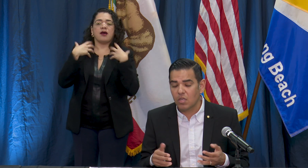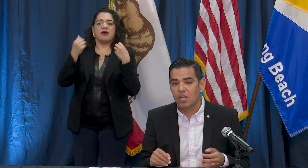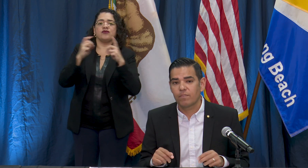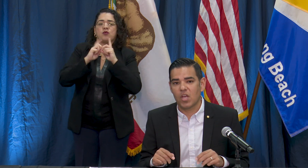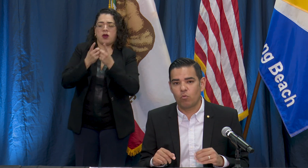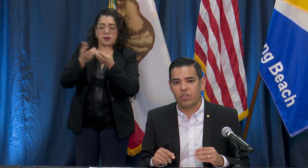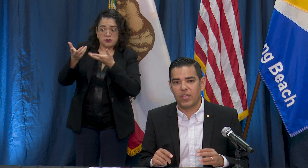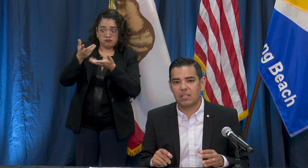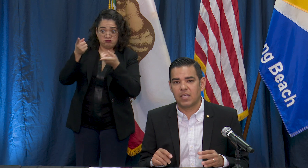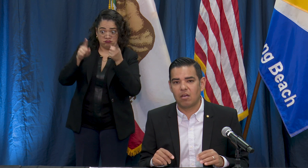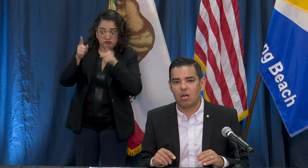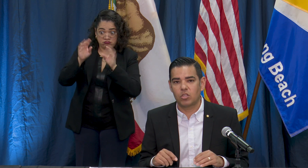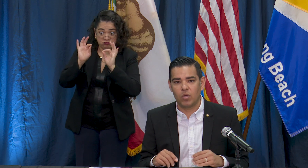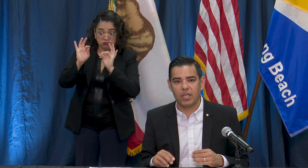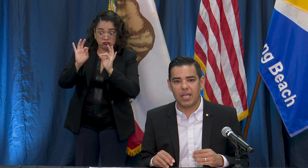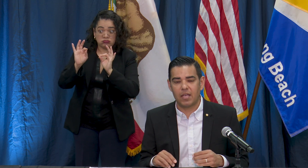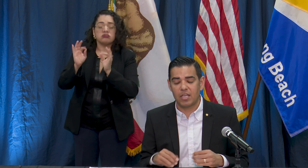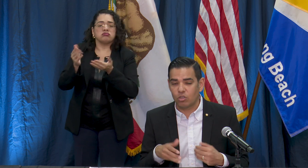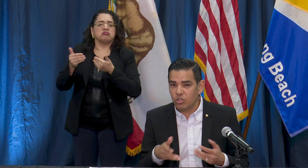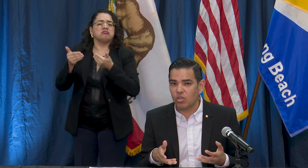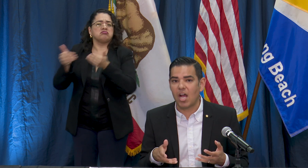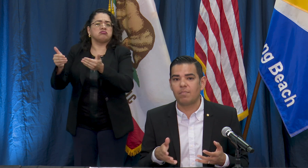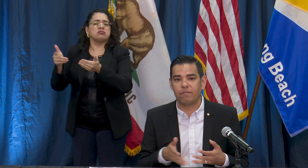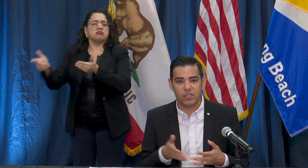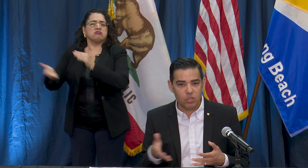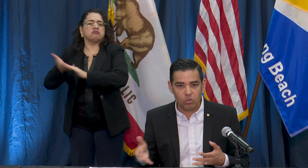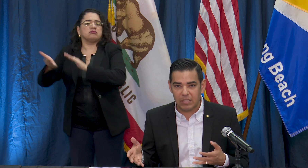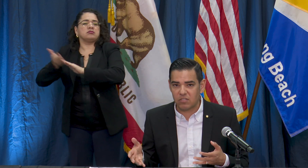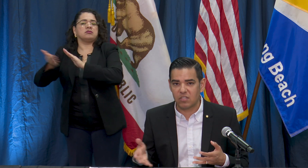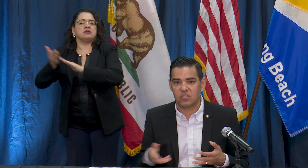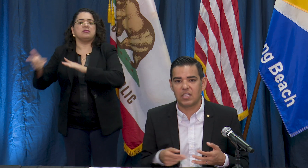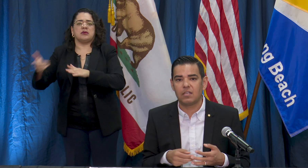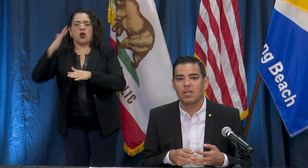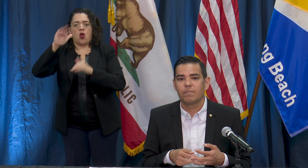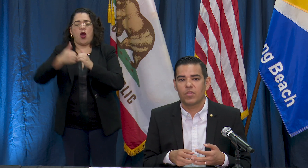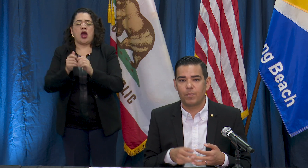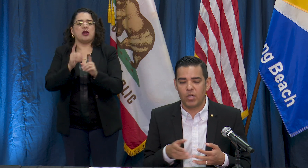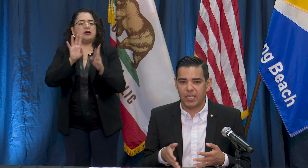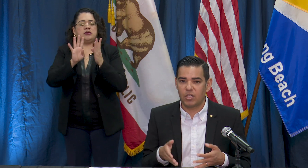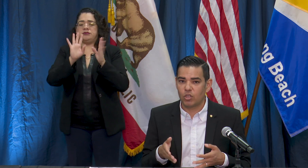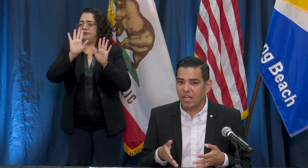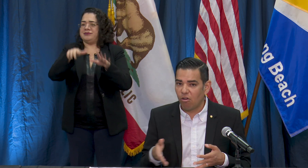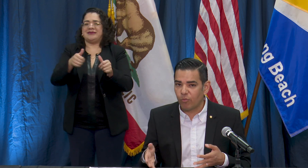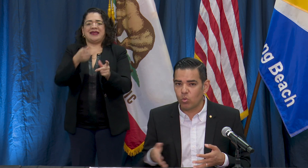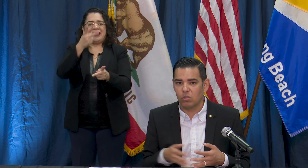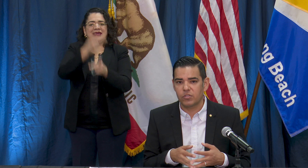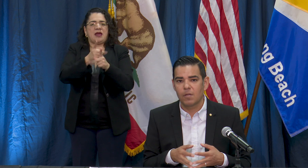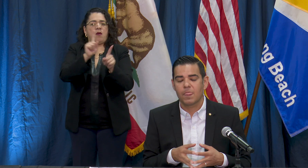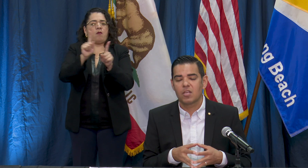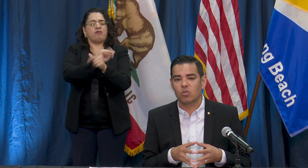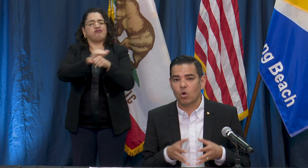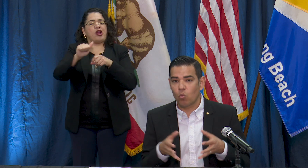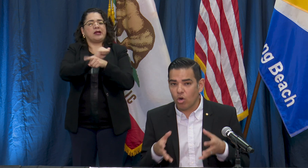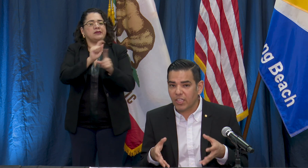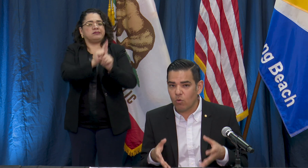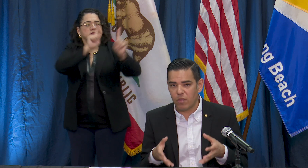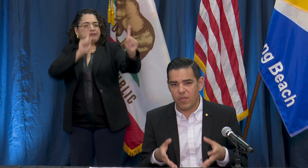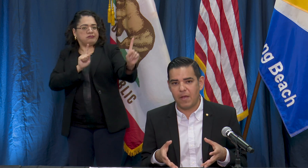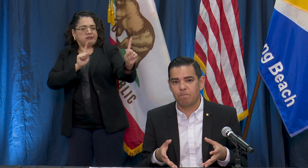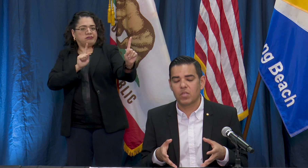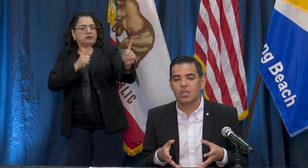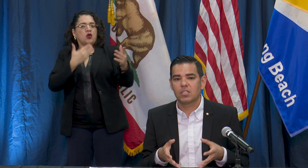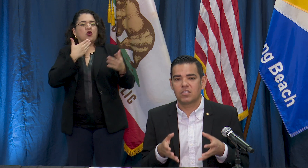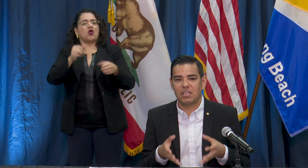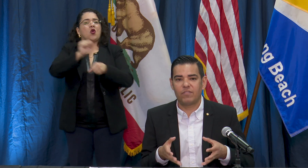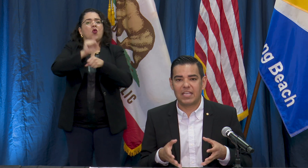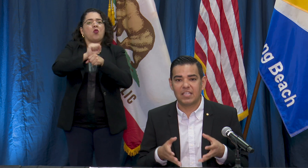continue. We think they are doing a good job of physical distancing. They're putting in good health rules. So we're working with